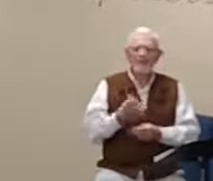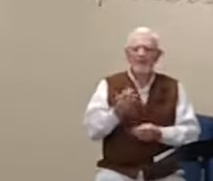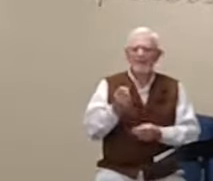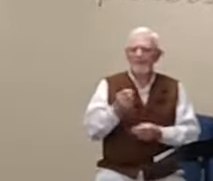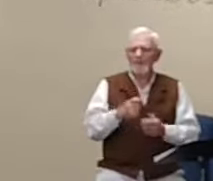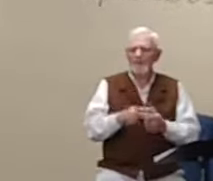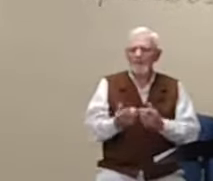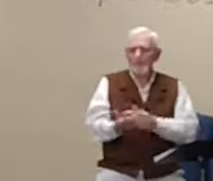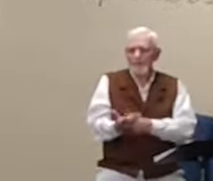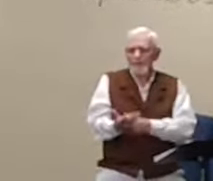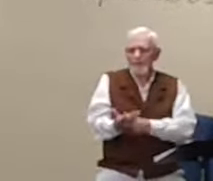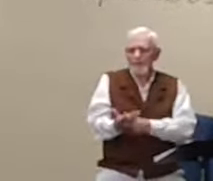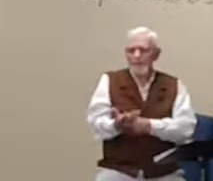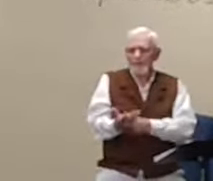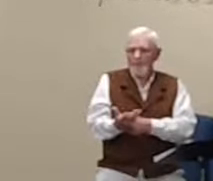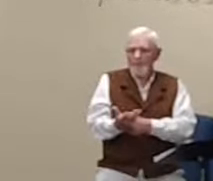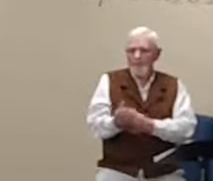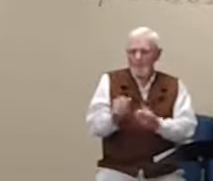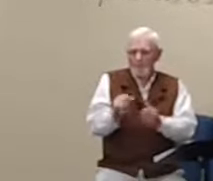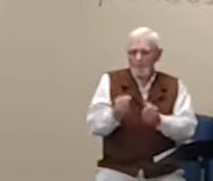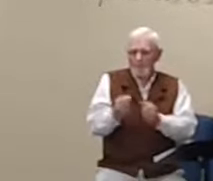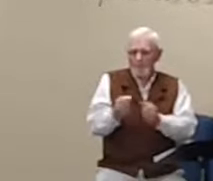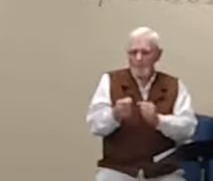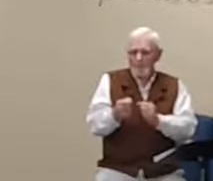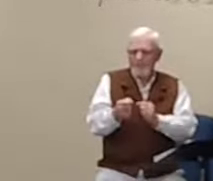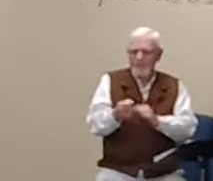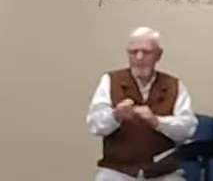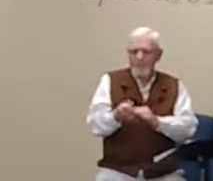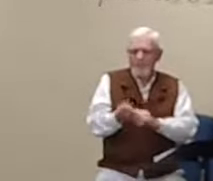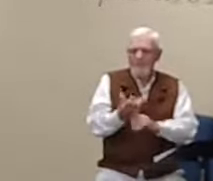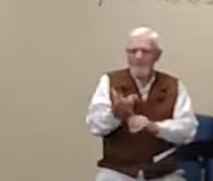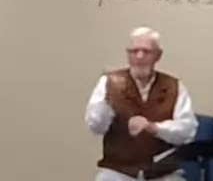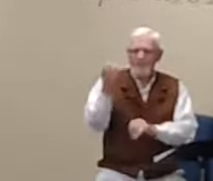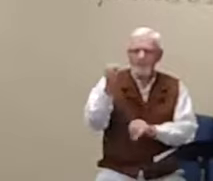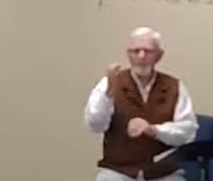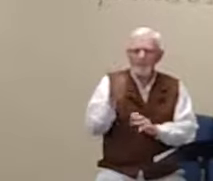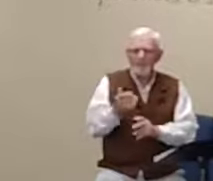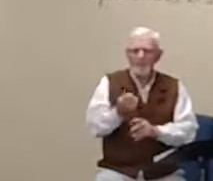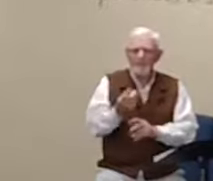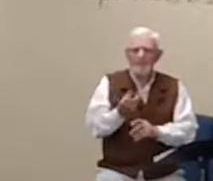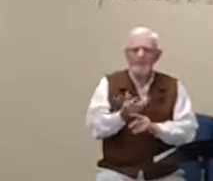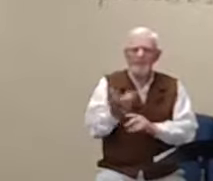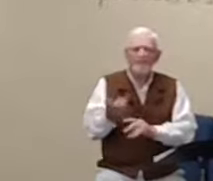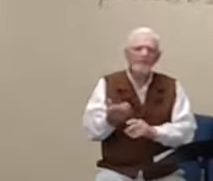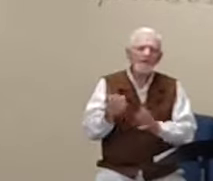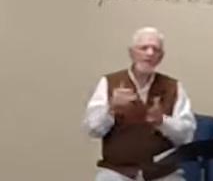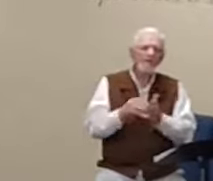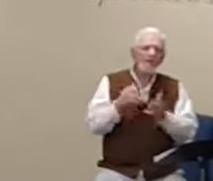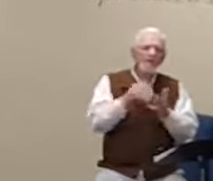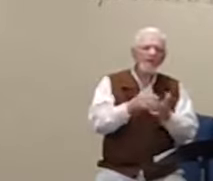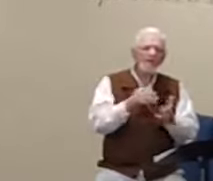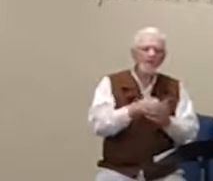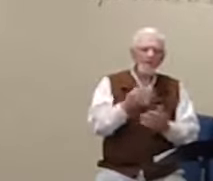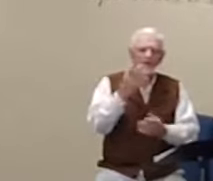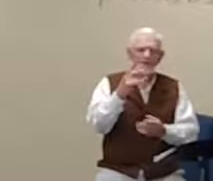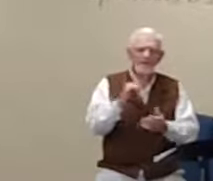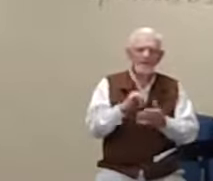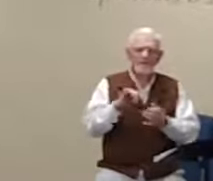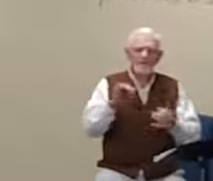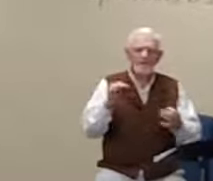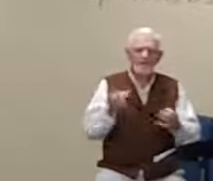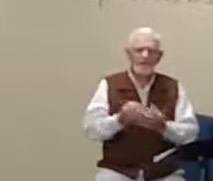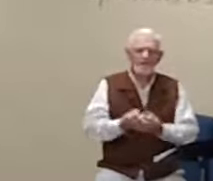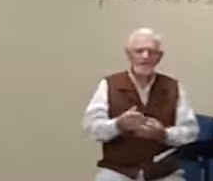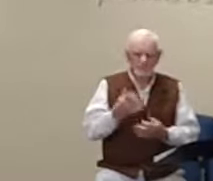this morning, I'm changing gears a little bit simply because I've been preaching a couple of messages over and over again, and I know my family's sick of it, and I mean,